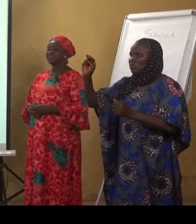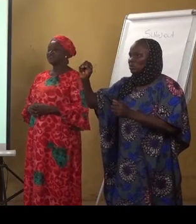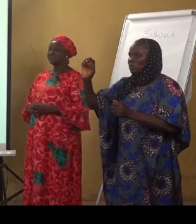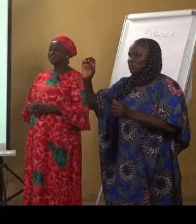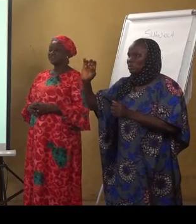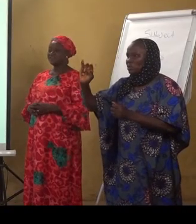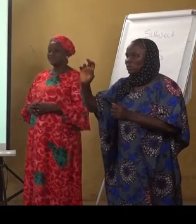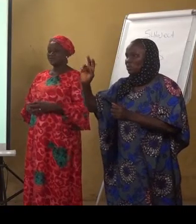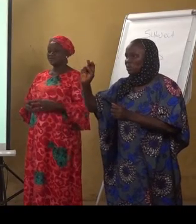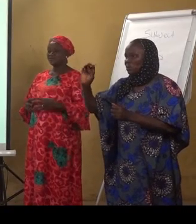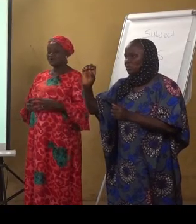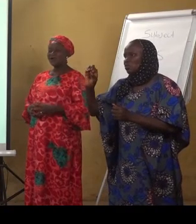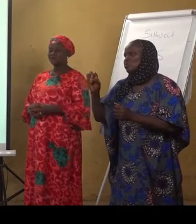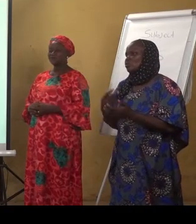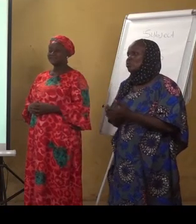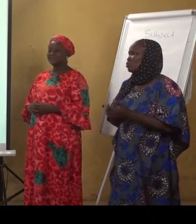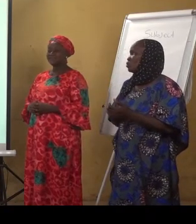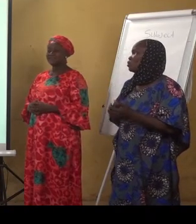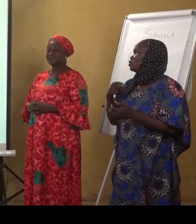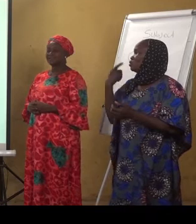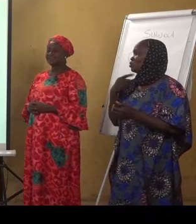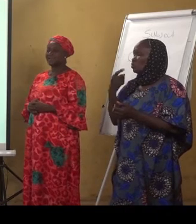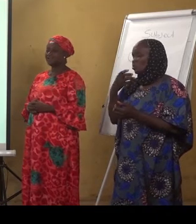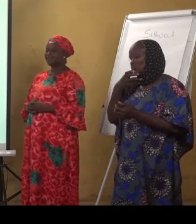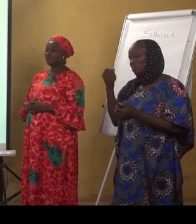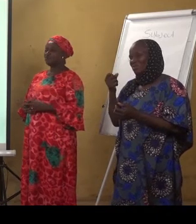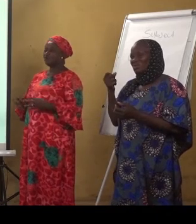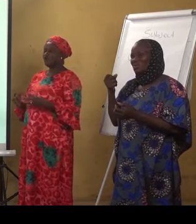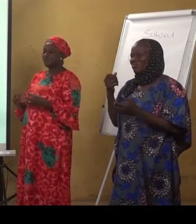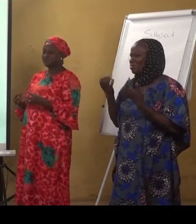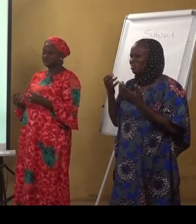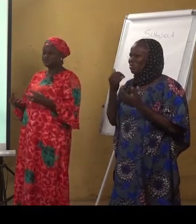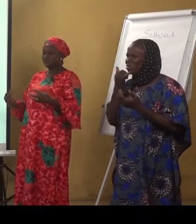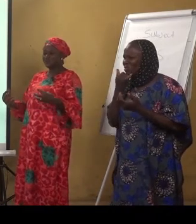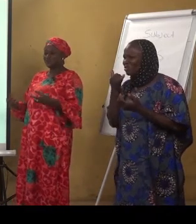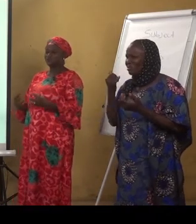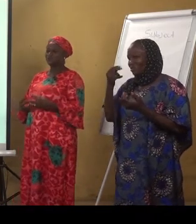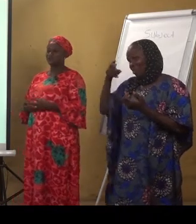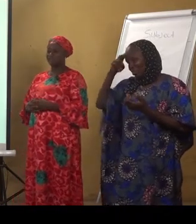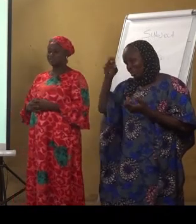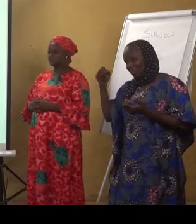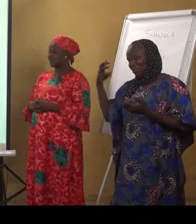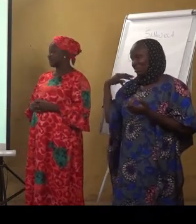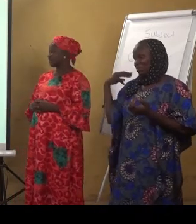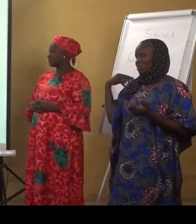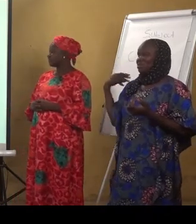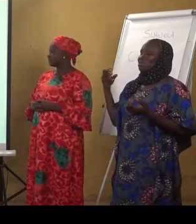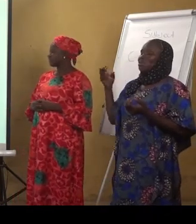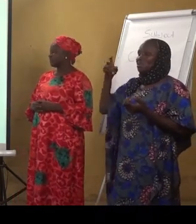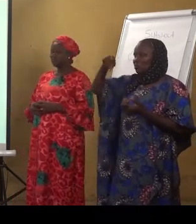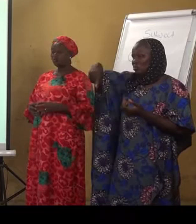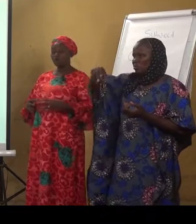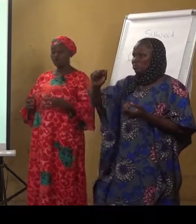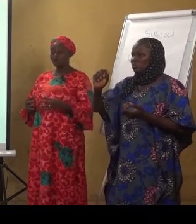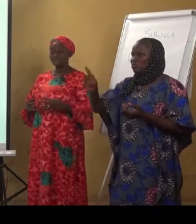Onesimus, who had offended his master, Paul wanted to bring the two of them together. You